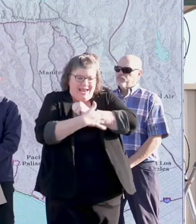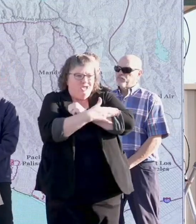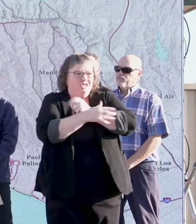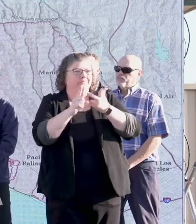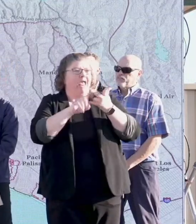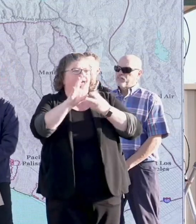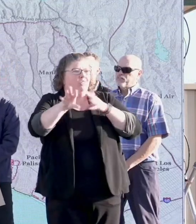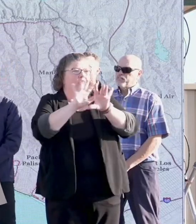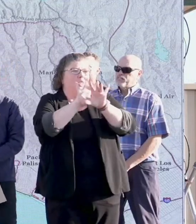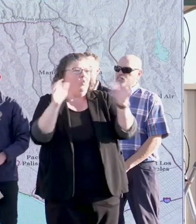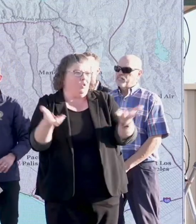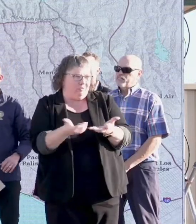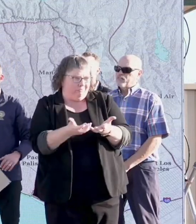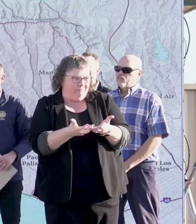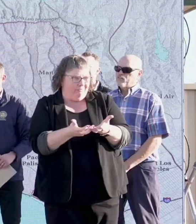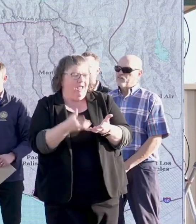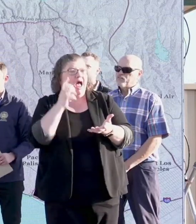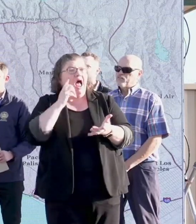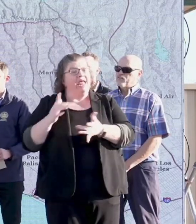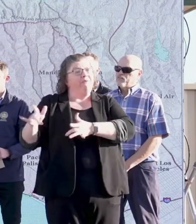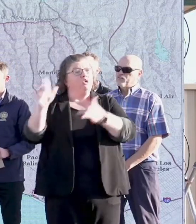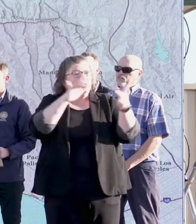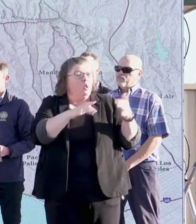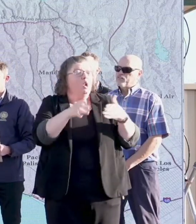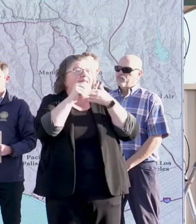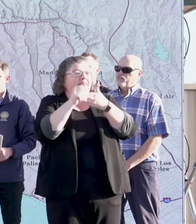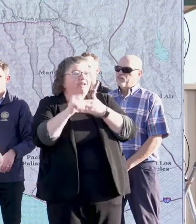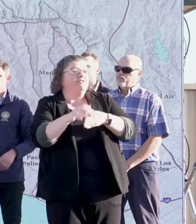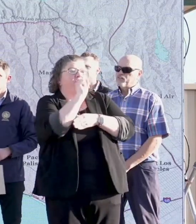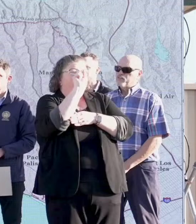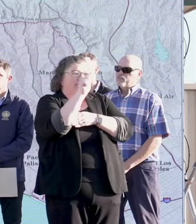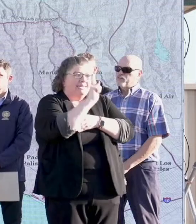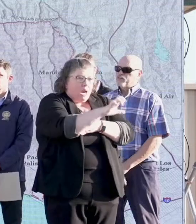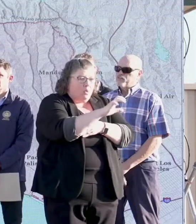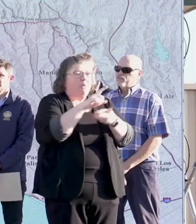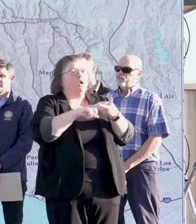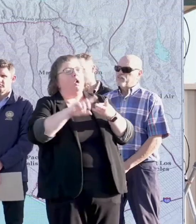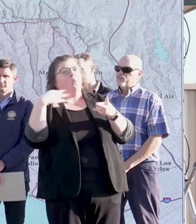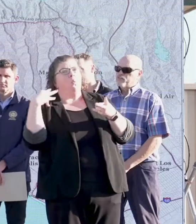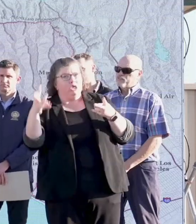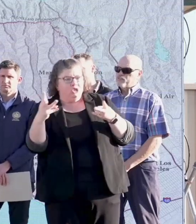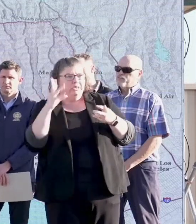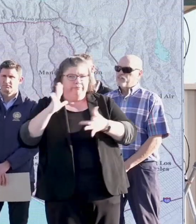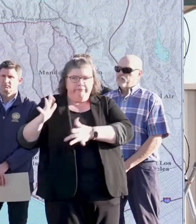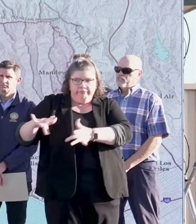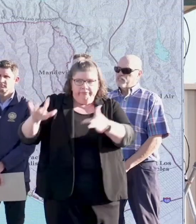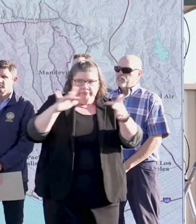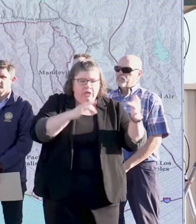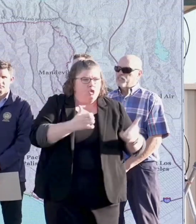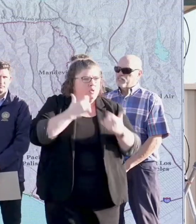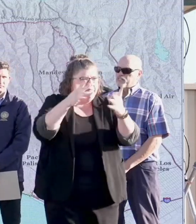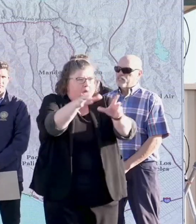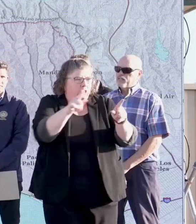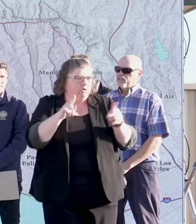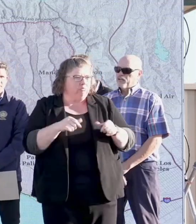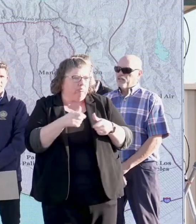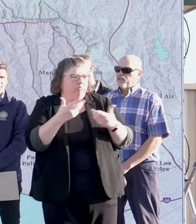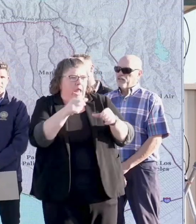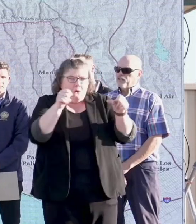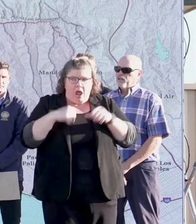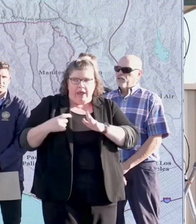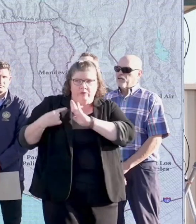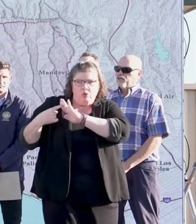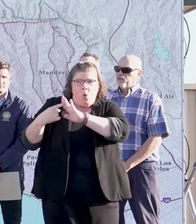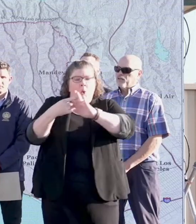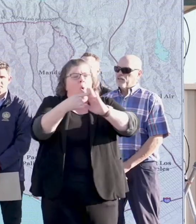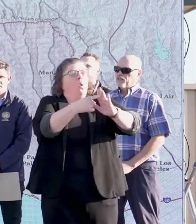And I've personally toured leaders from Sacramento and Washington through the fire zone. I know my colleagues have as well, in addition to some of the law enforcement